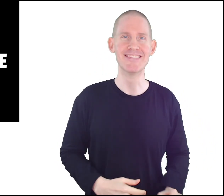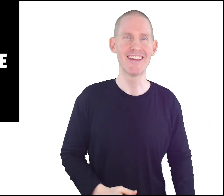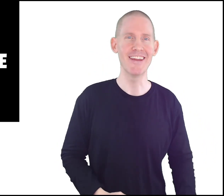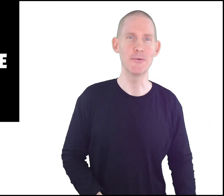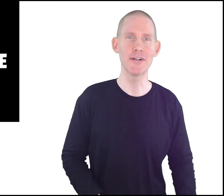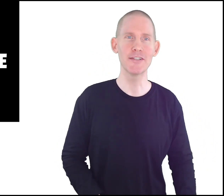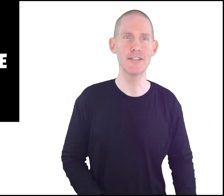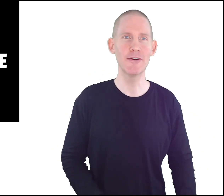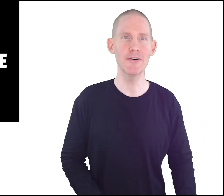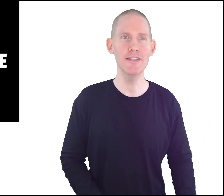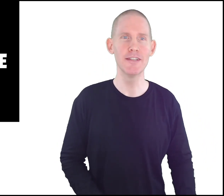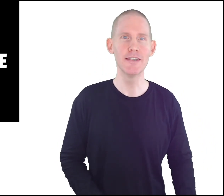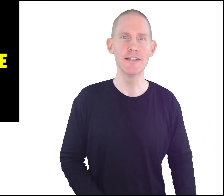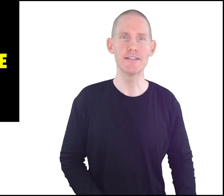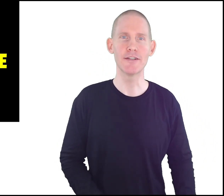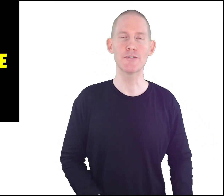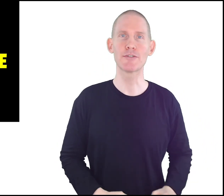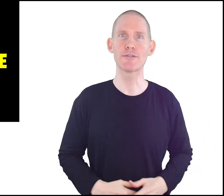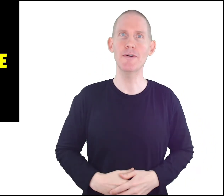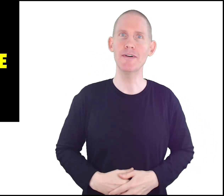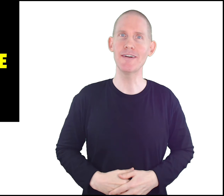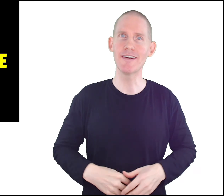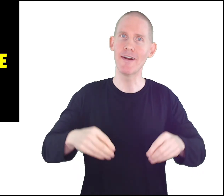And where is he going? To the store.